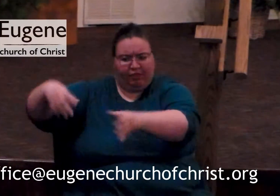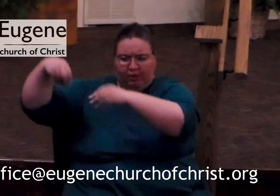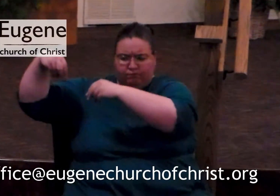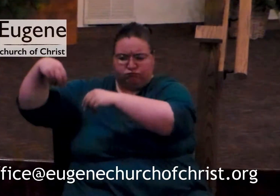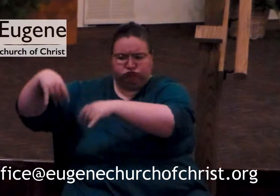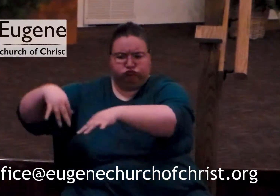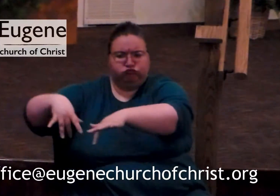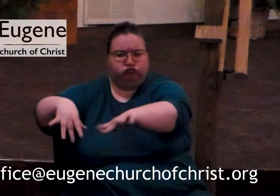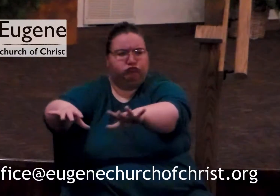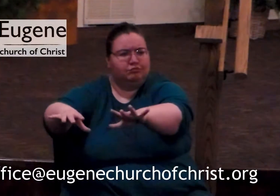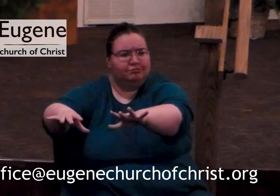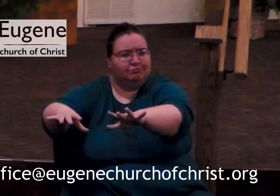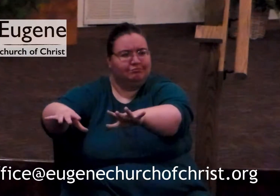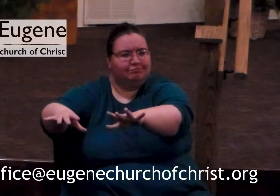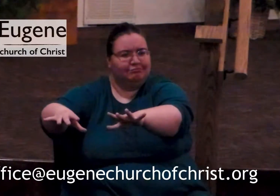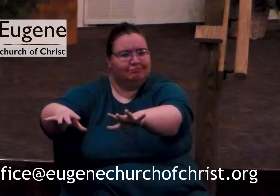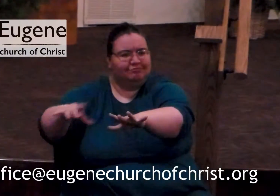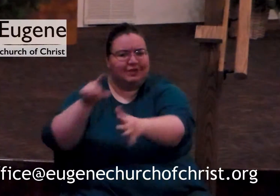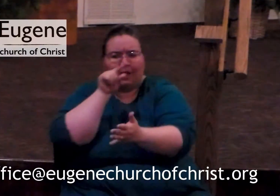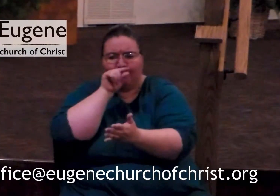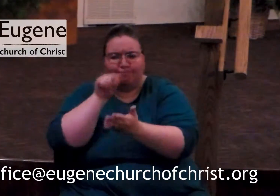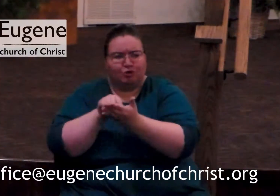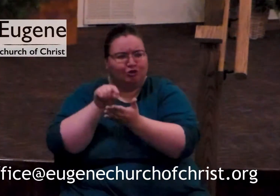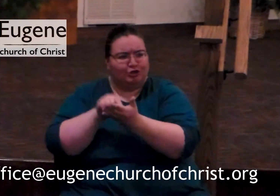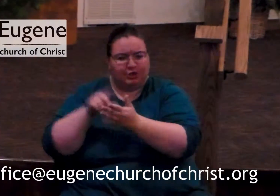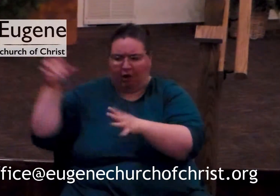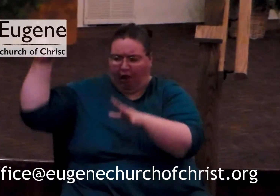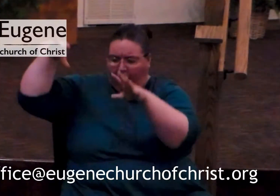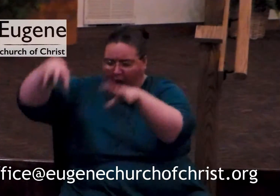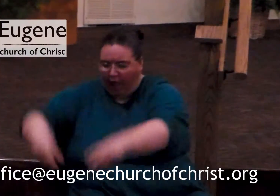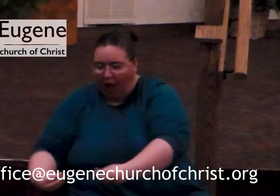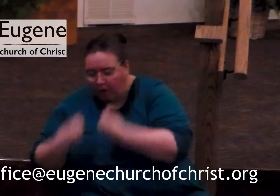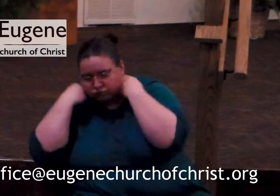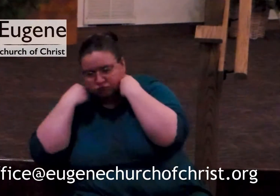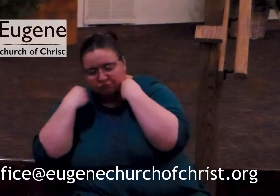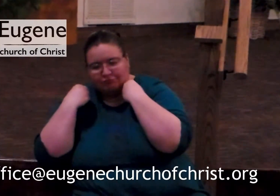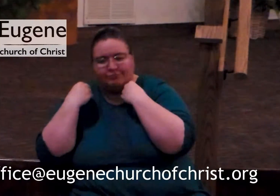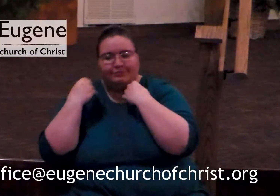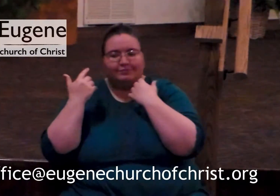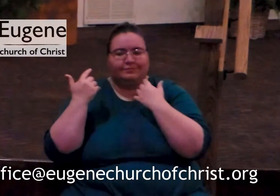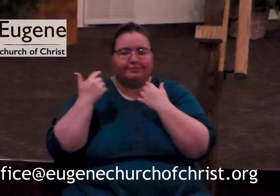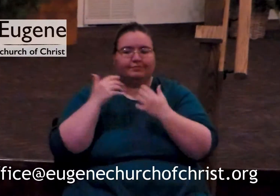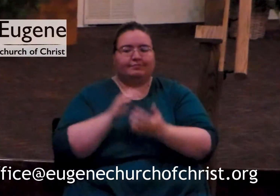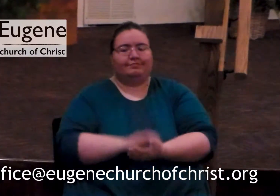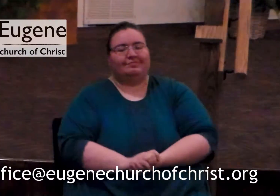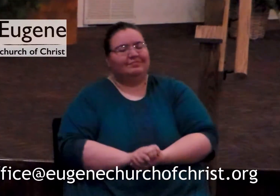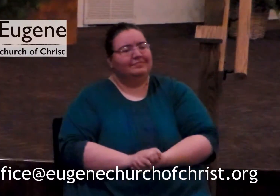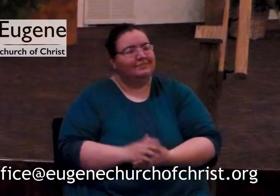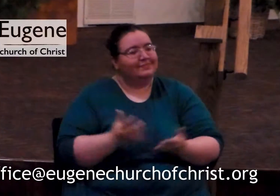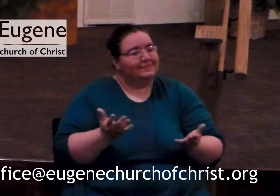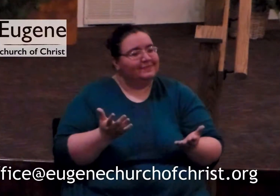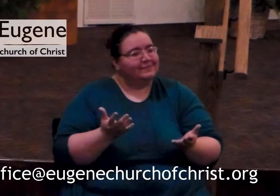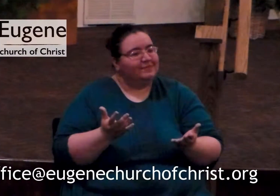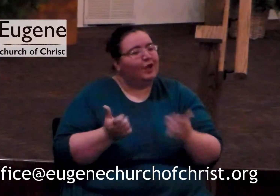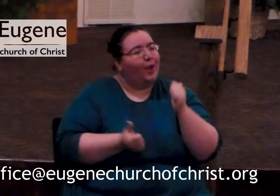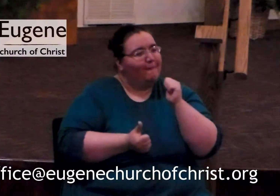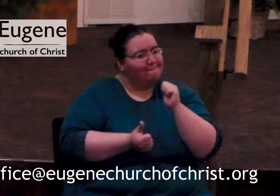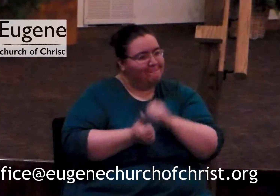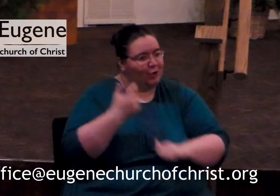of us would probably not, even with our limited farming knowledge, would not imagine sidewalk is going to be a good spot for planting.